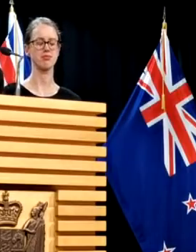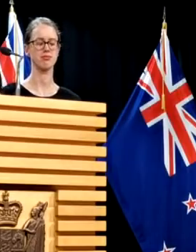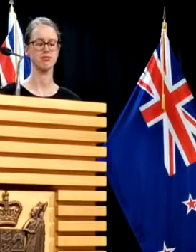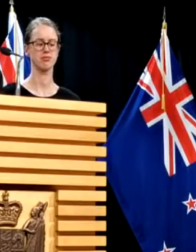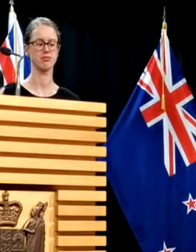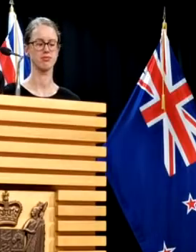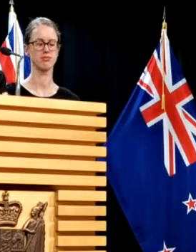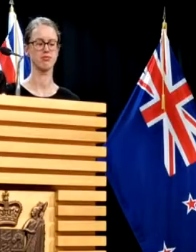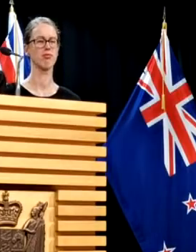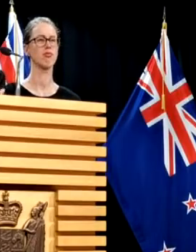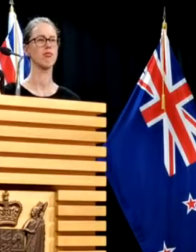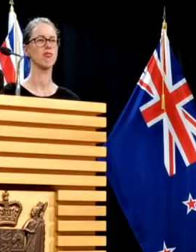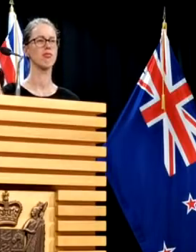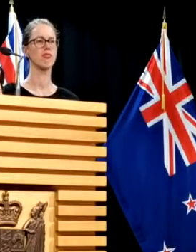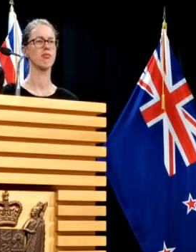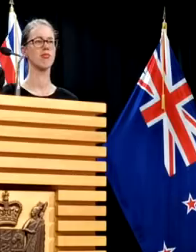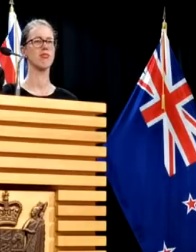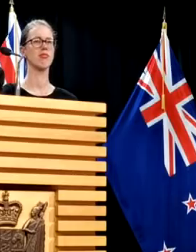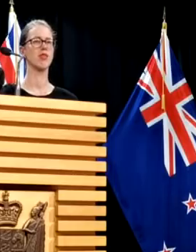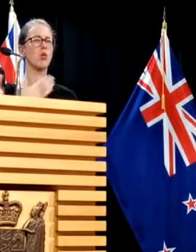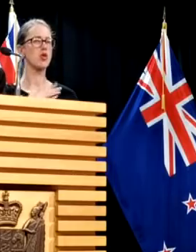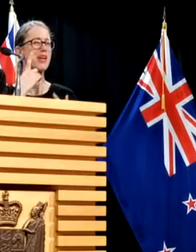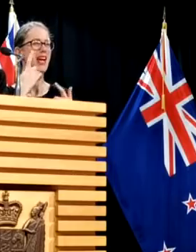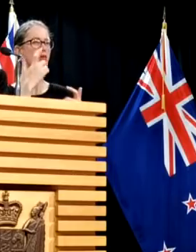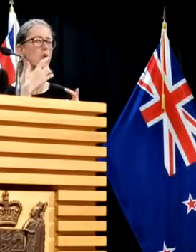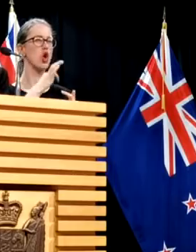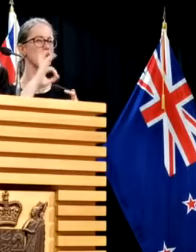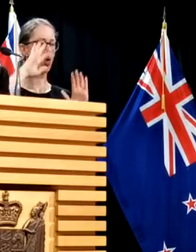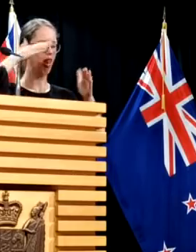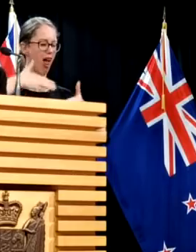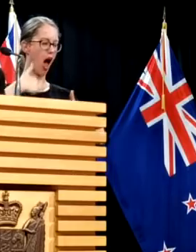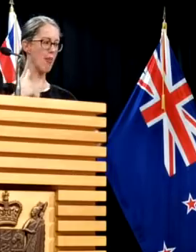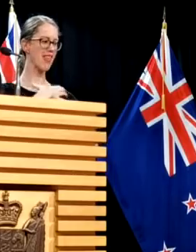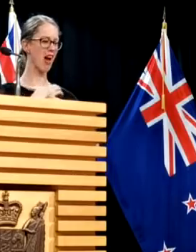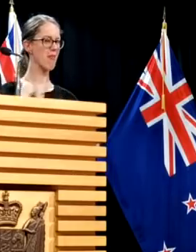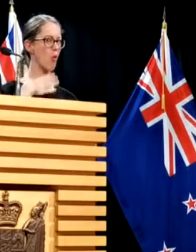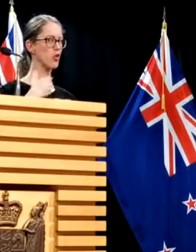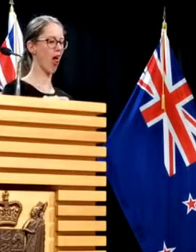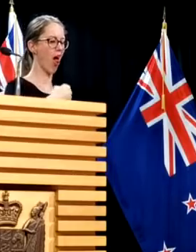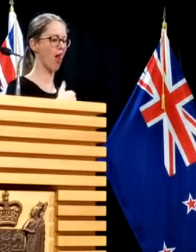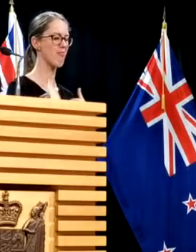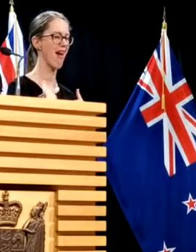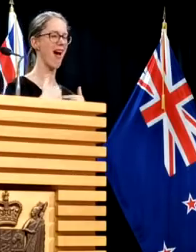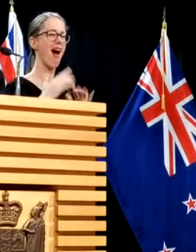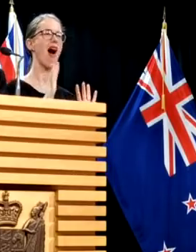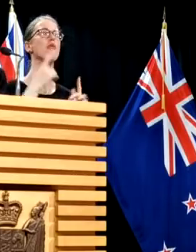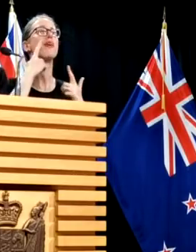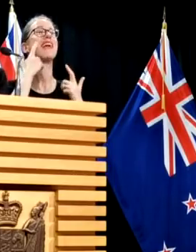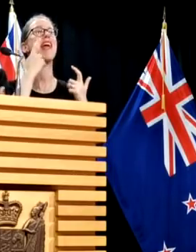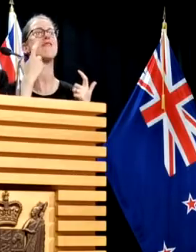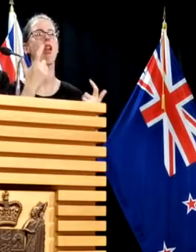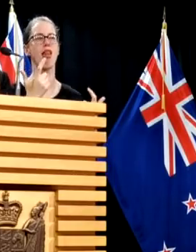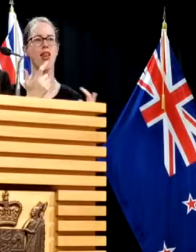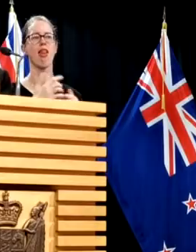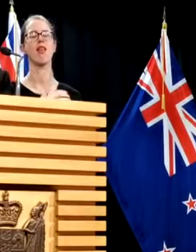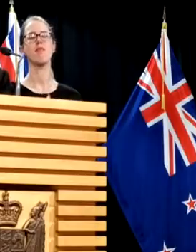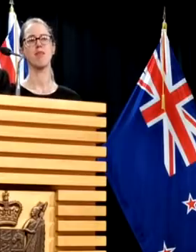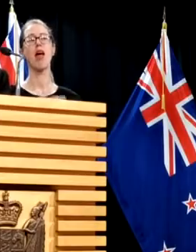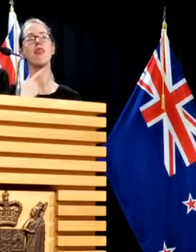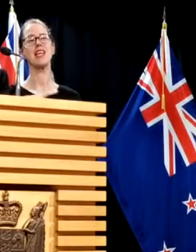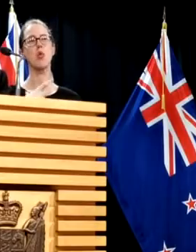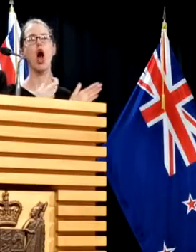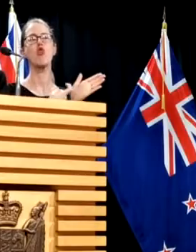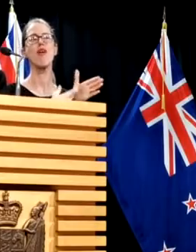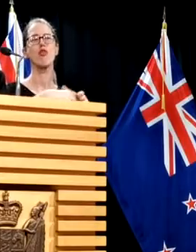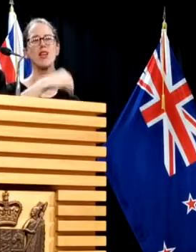previous parliaments have always been careful never to be seen to feather their own nest on something like a term limit, and we do need to be careful on that. So that's why